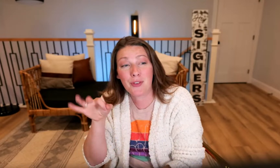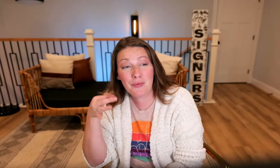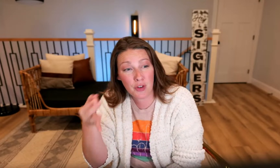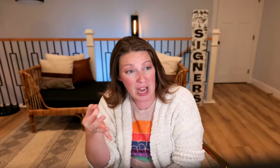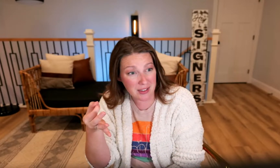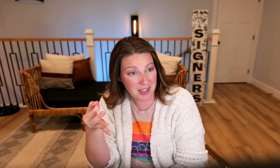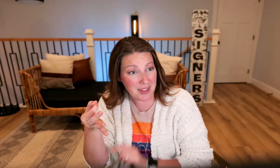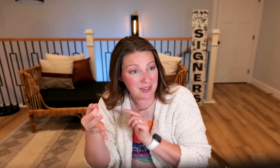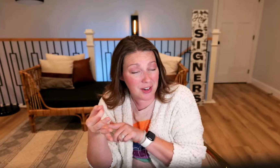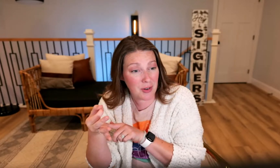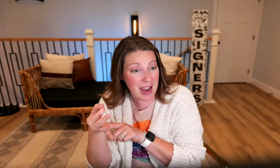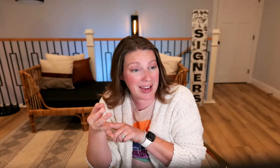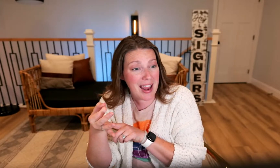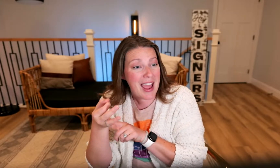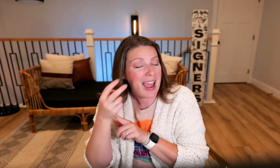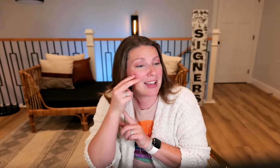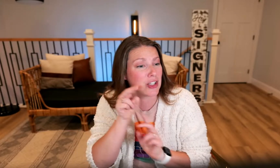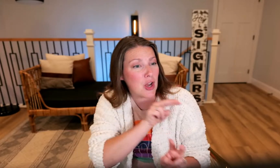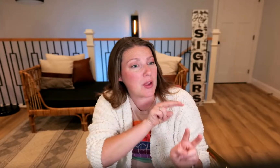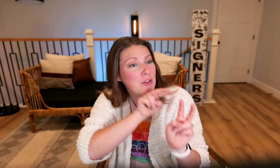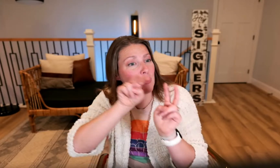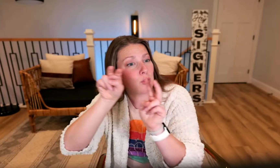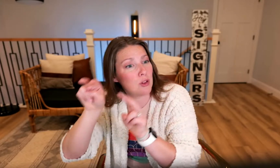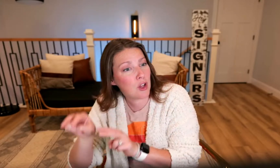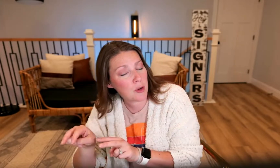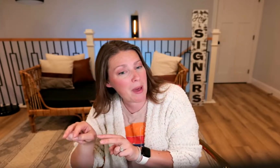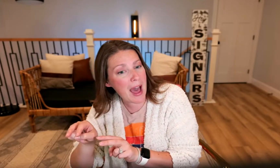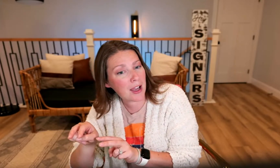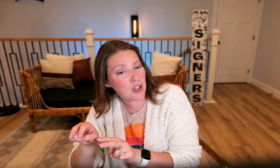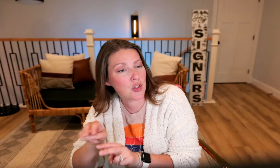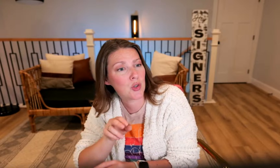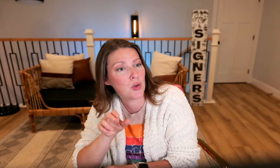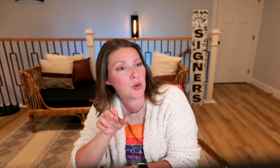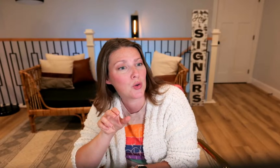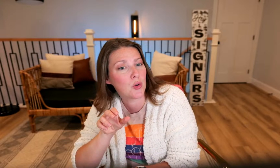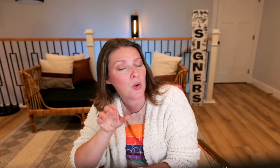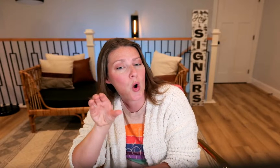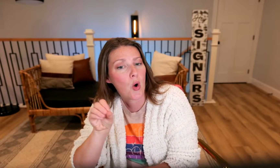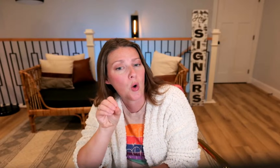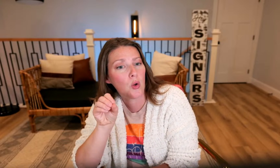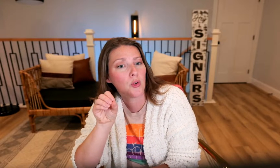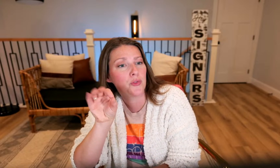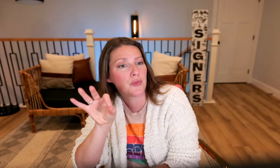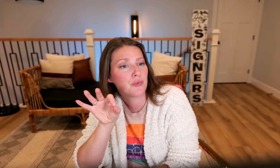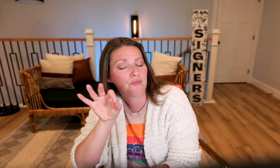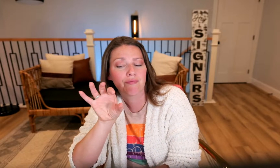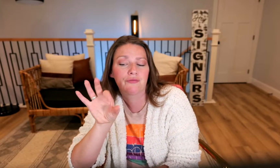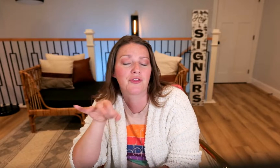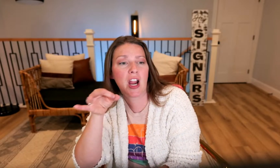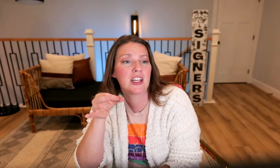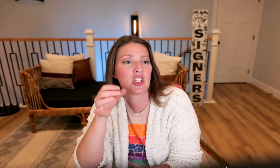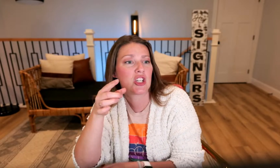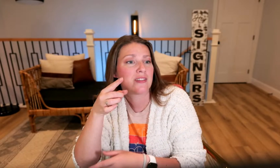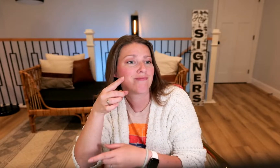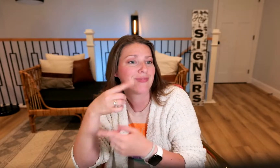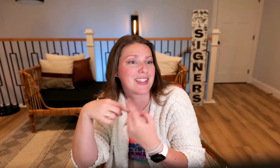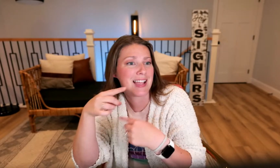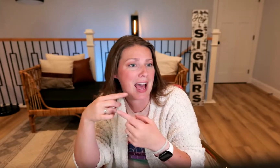from France, all right? And so if you look back to old French